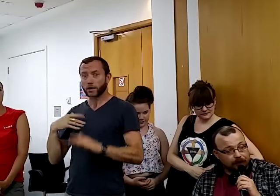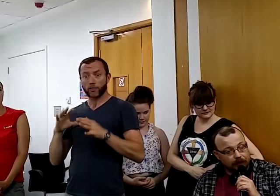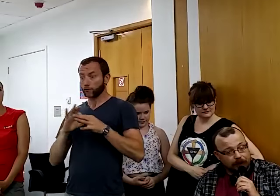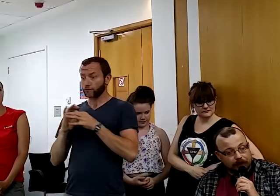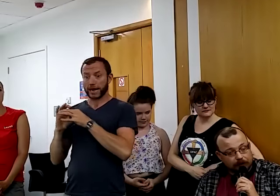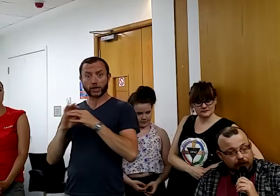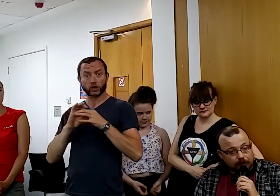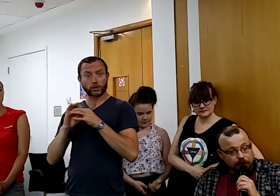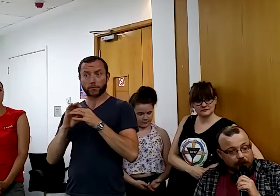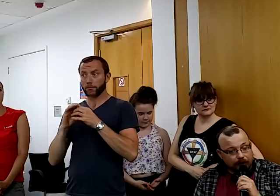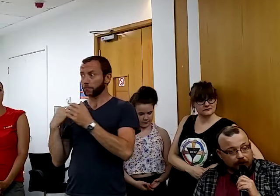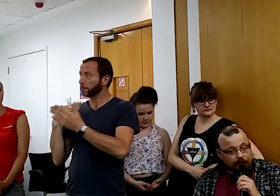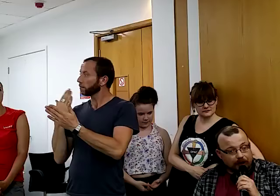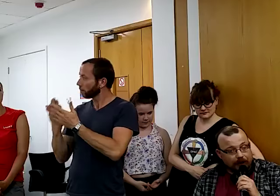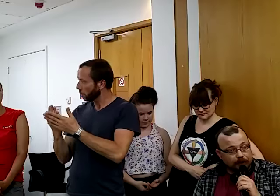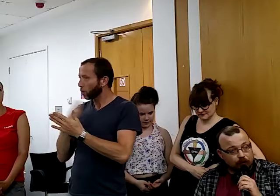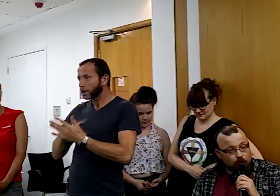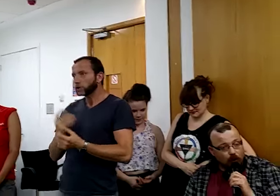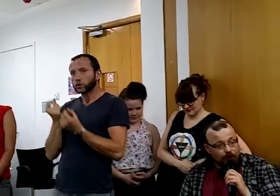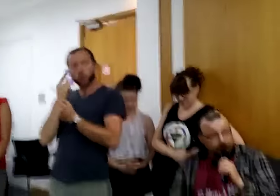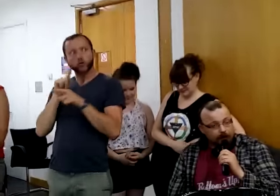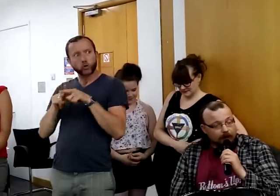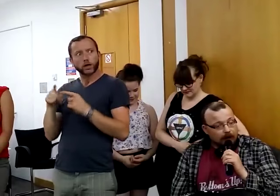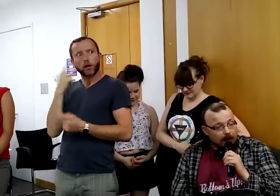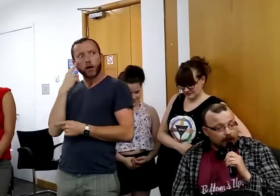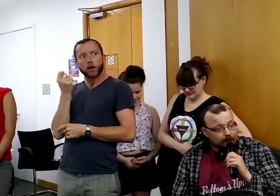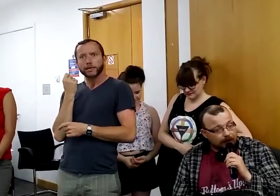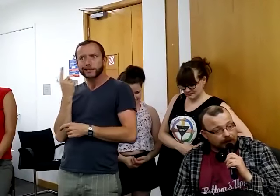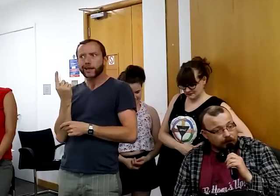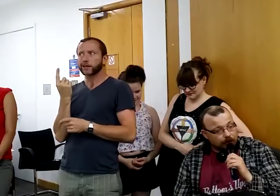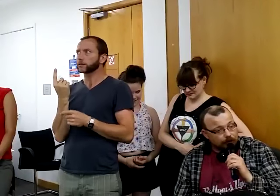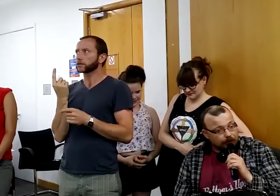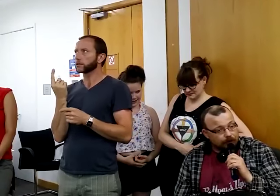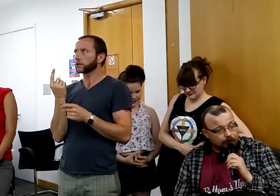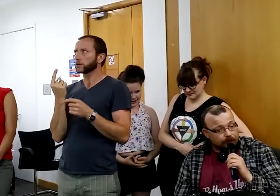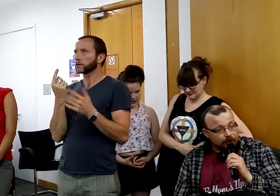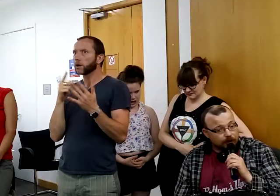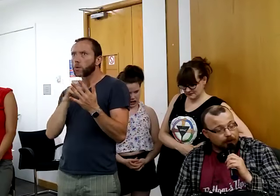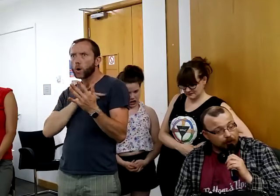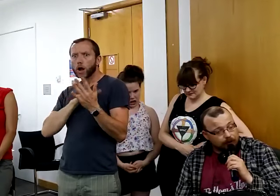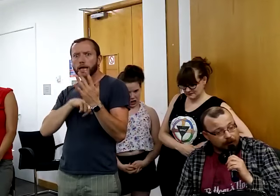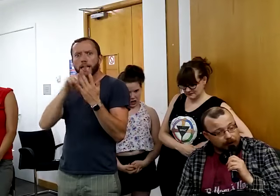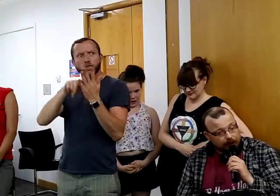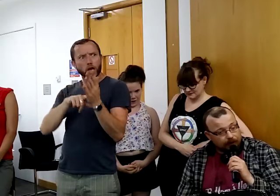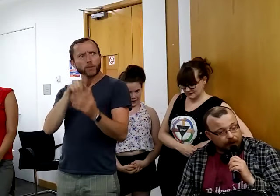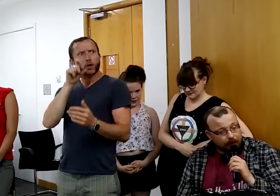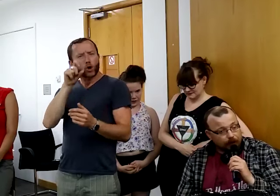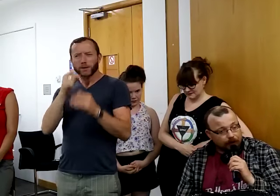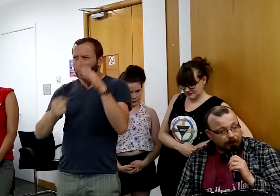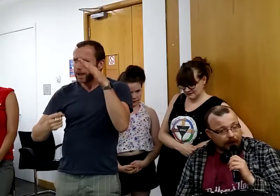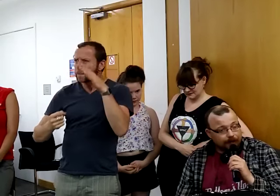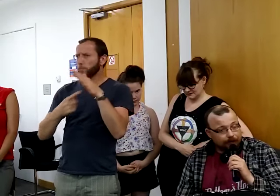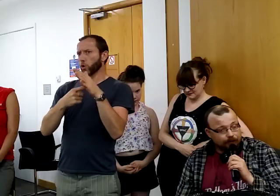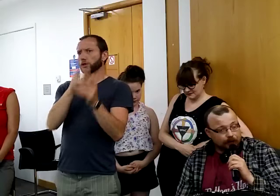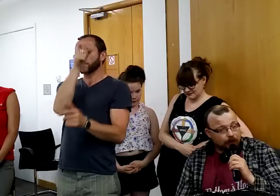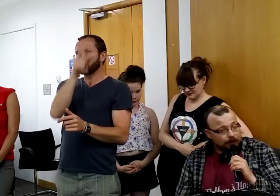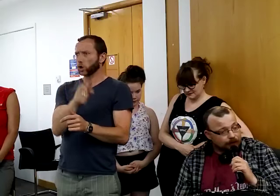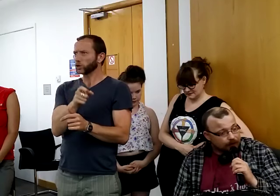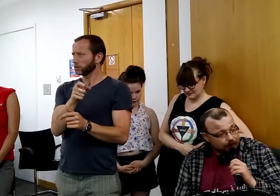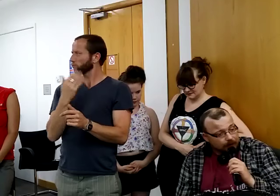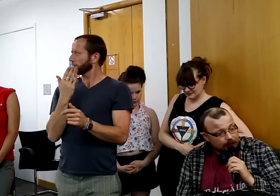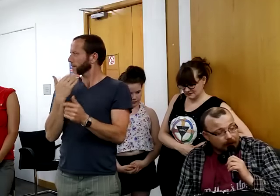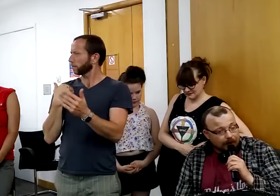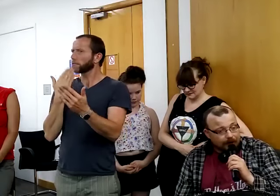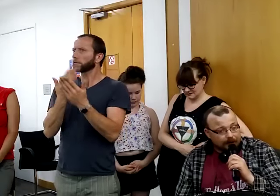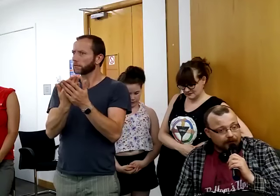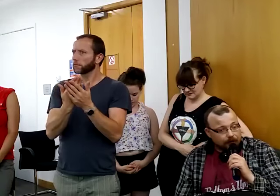and I think we have to really try and understand what has made Jeremy such an important and key figure over the last few